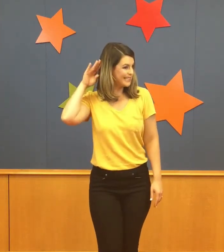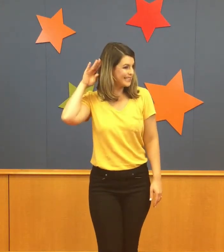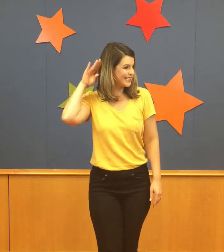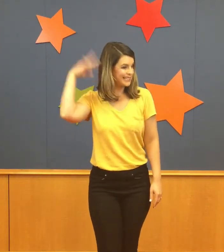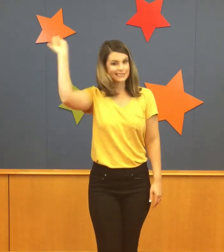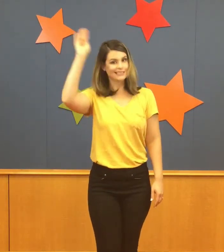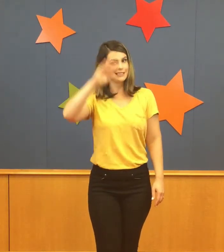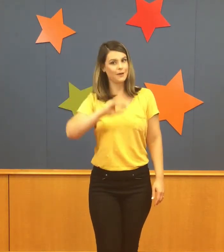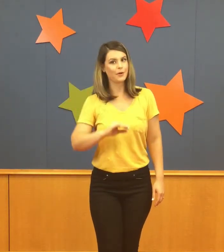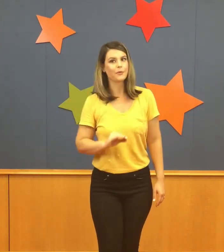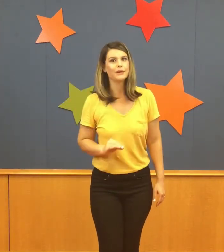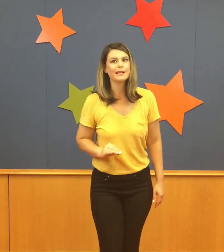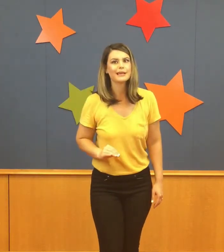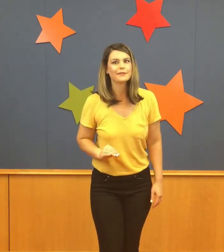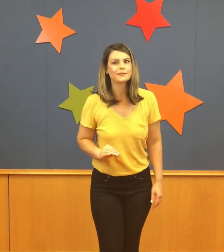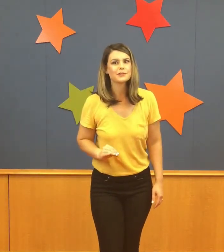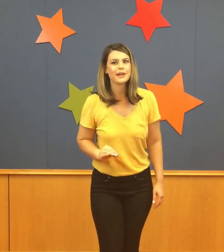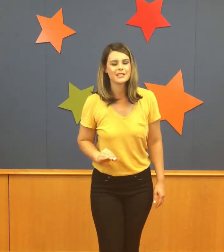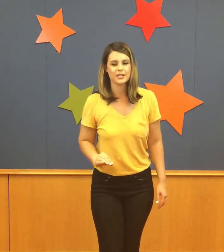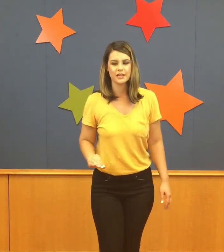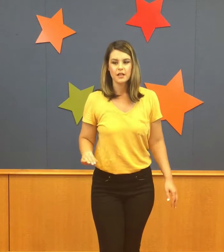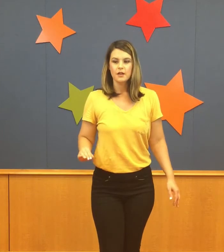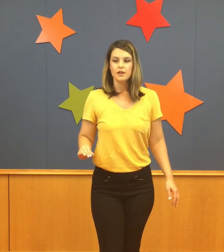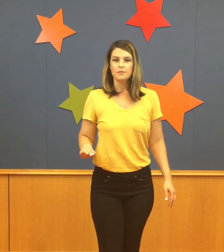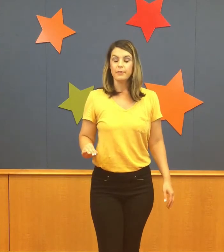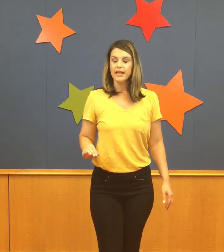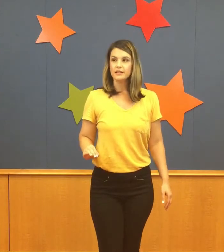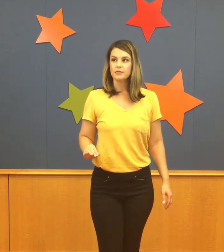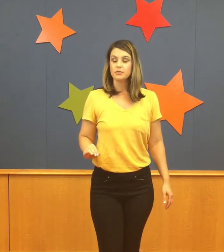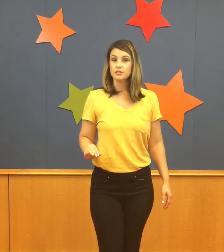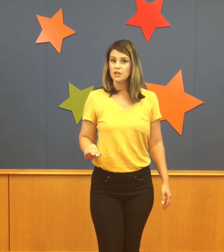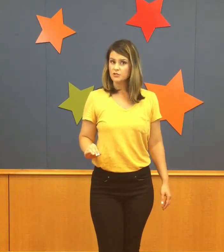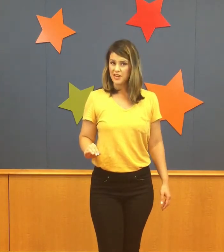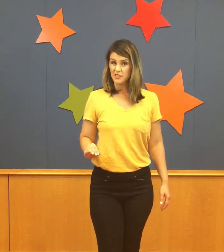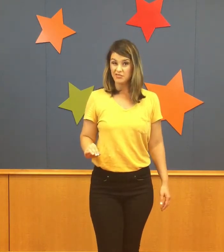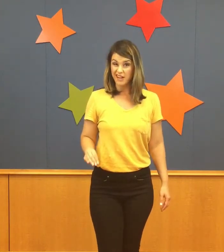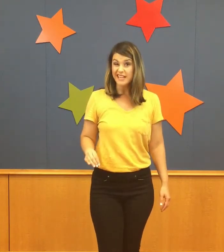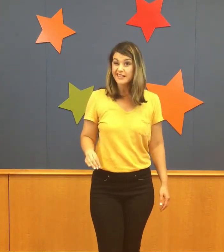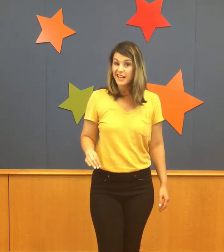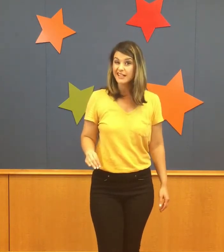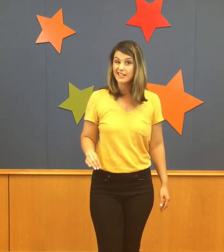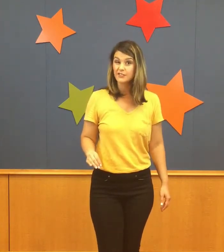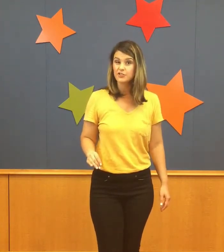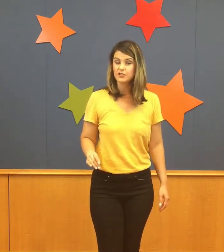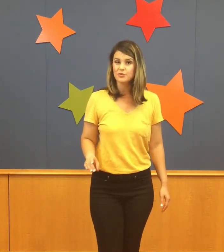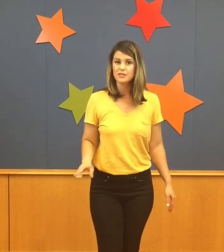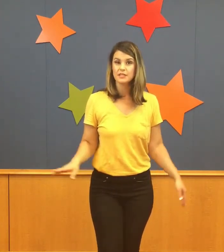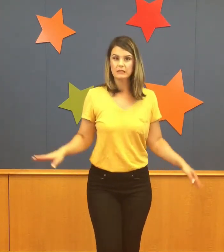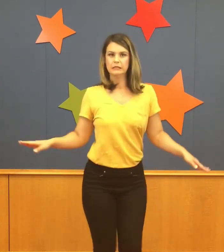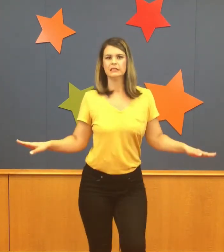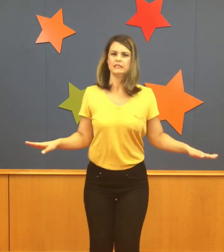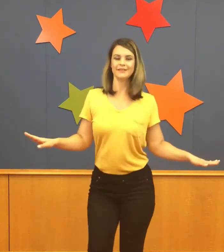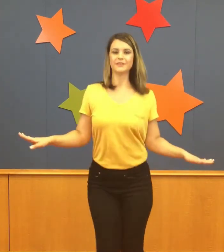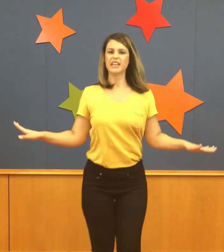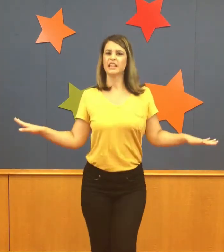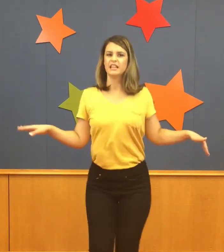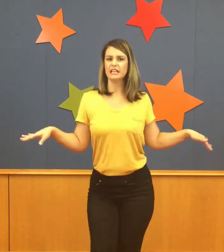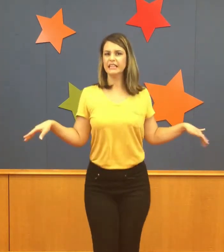out. They were really good for scratching, but when Dog tried to run in the high-heeled shoes,